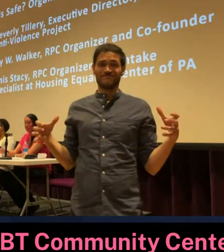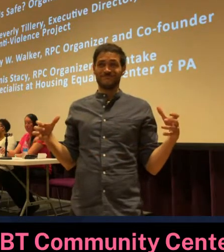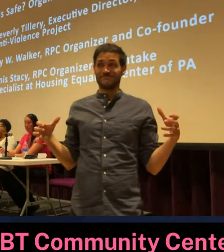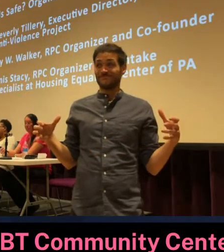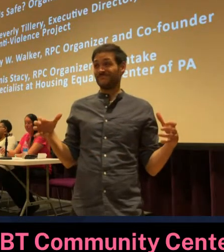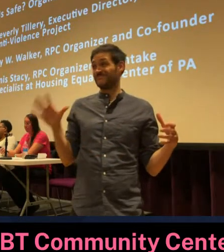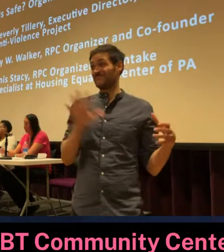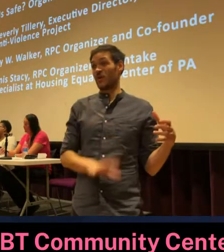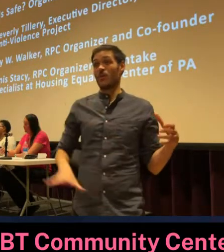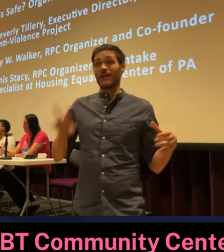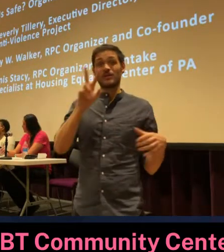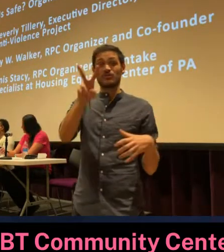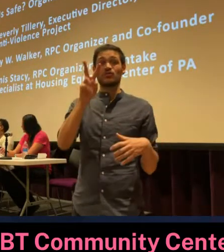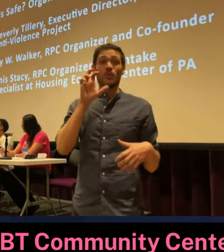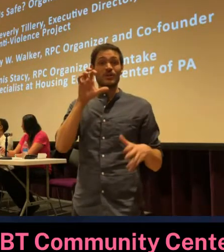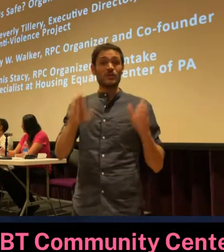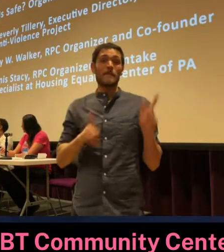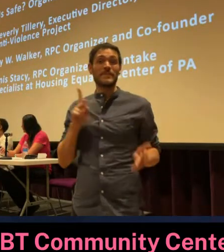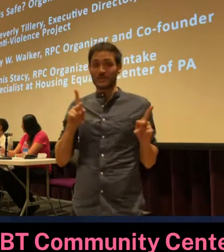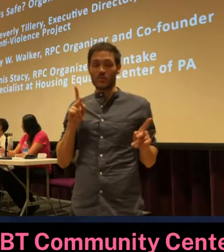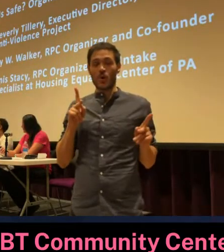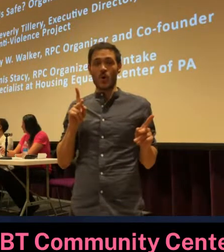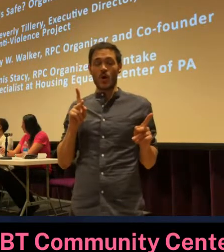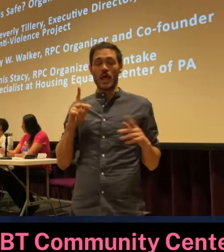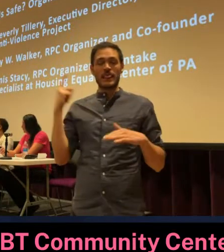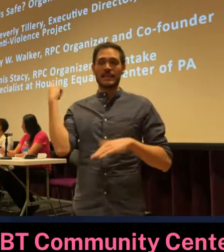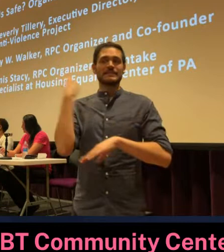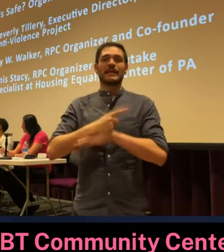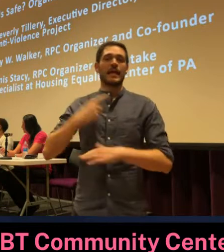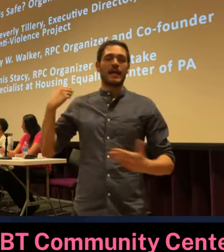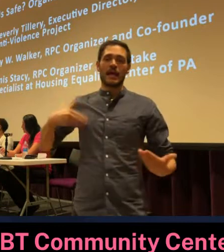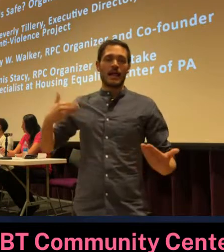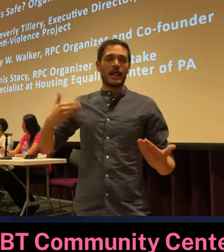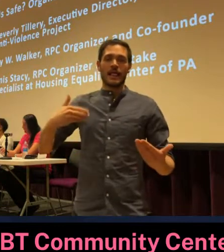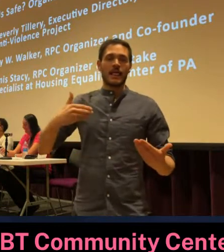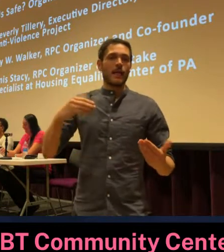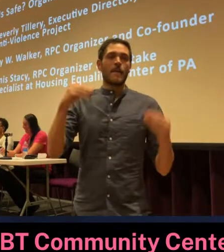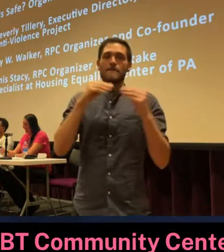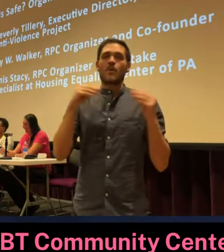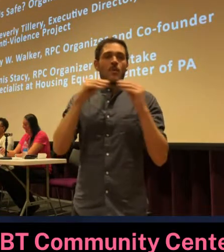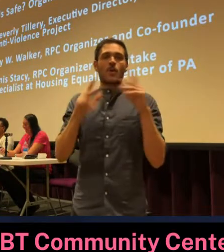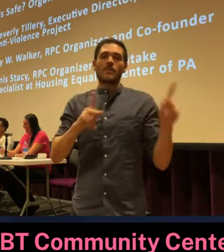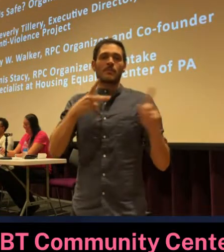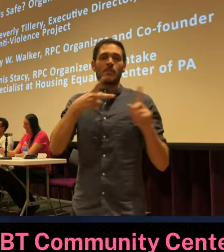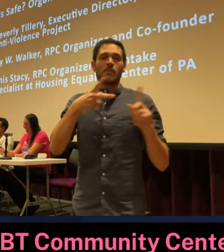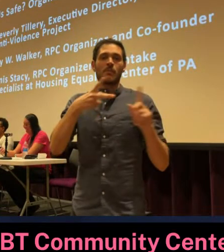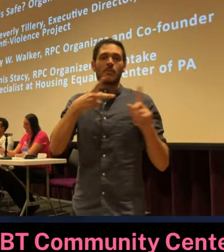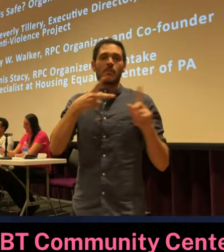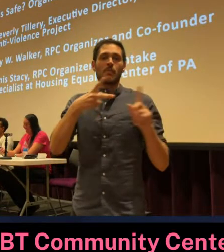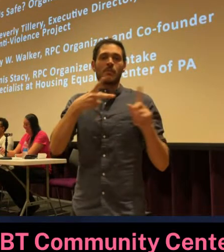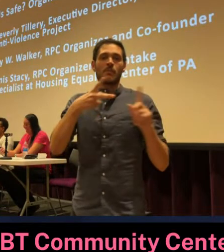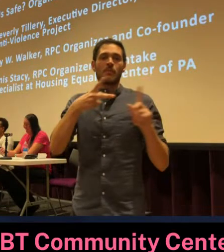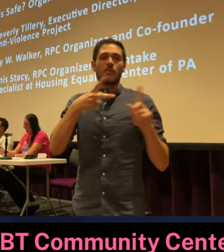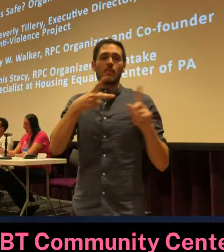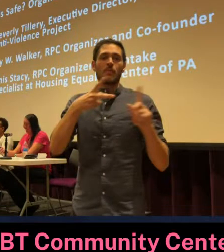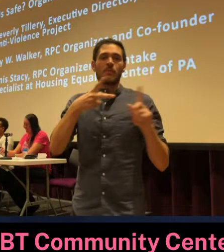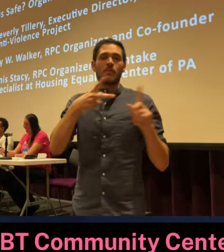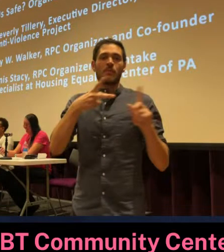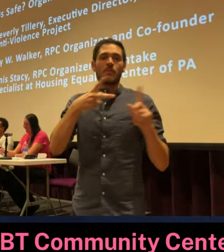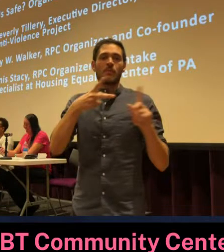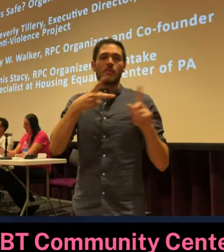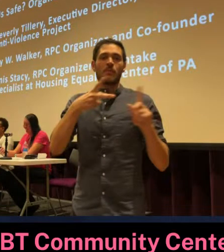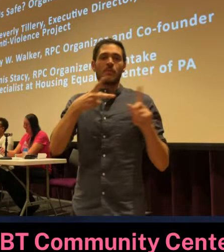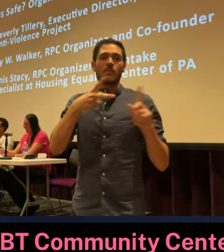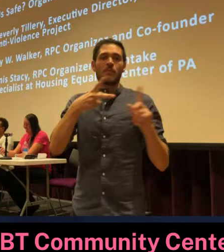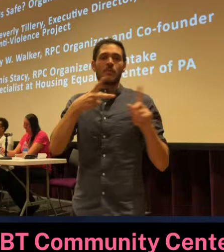200 people once we get down to our day of the action volunteers. But by about at least about